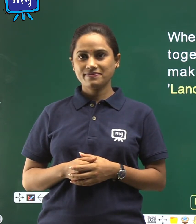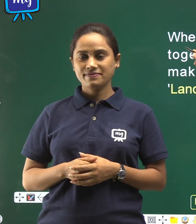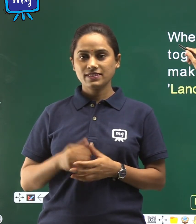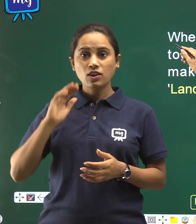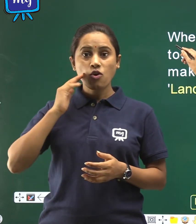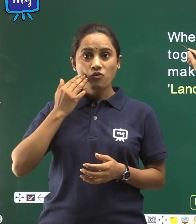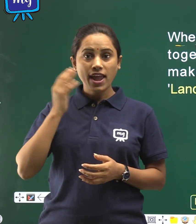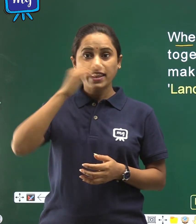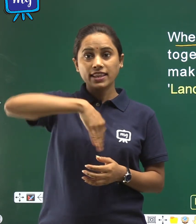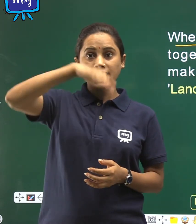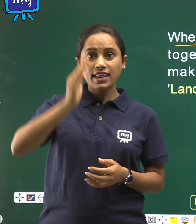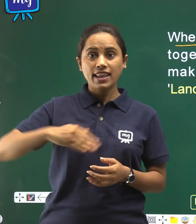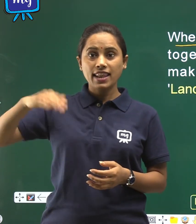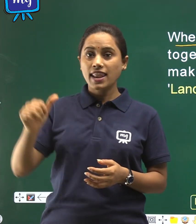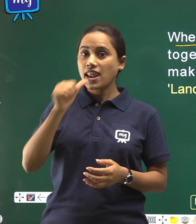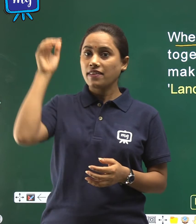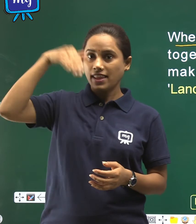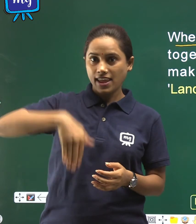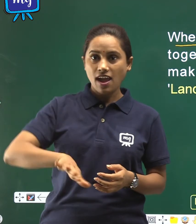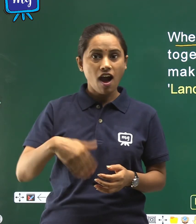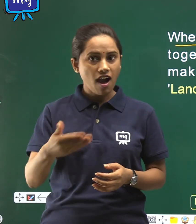When they are